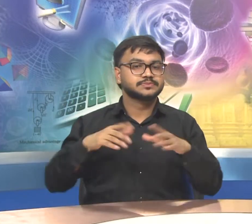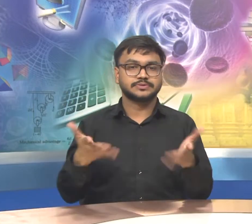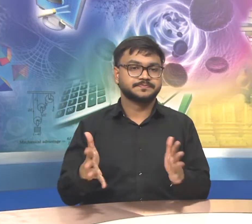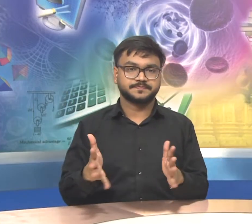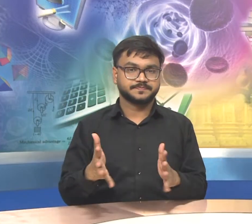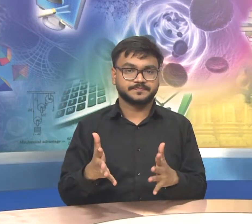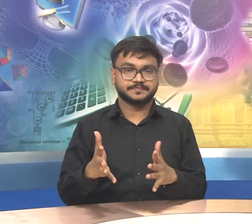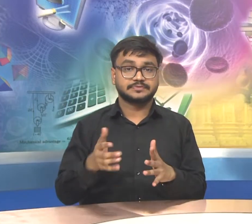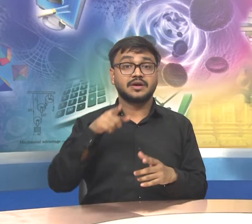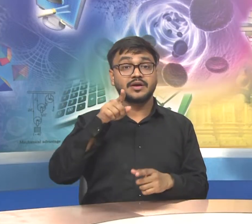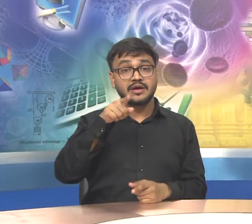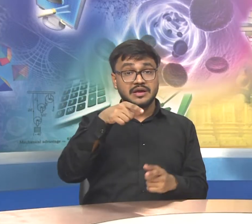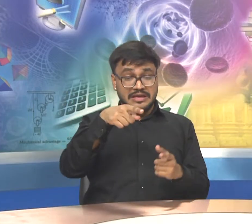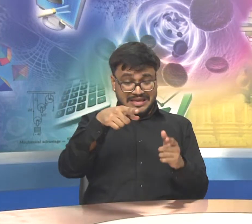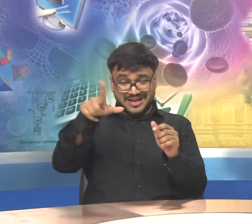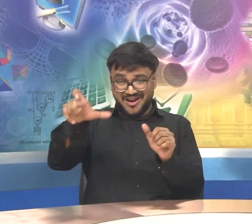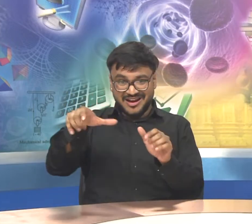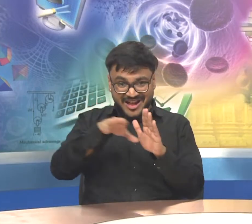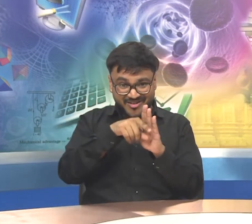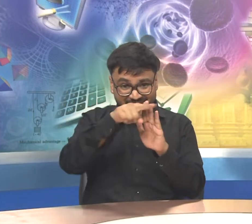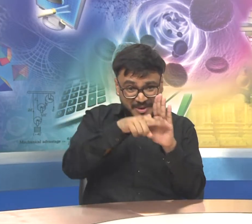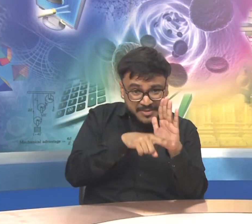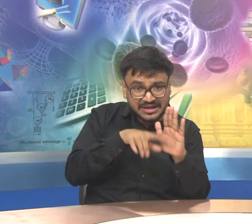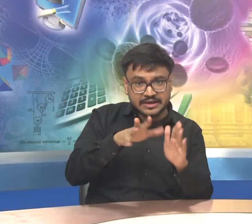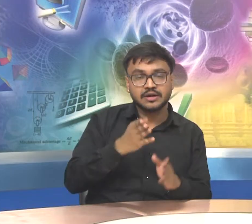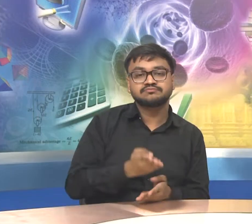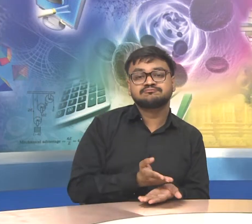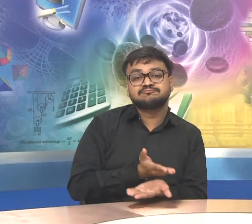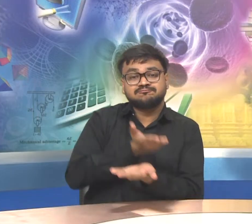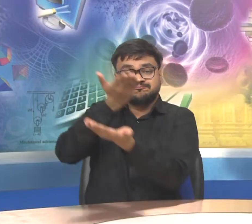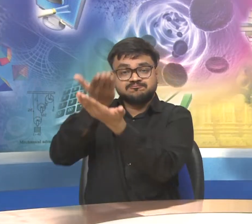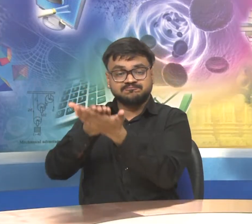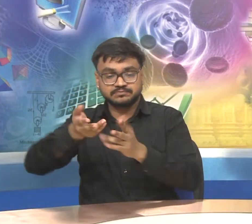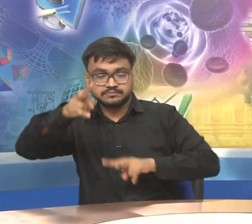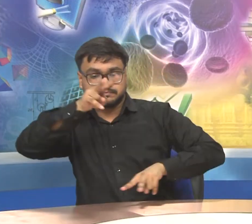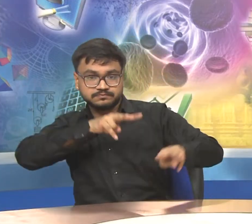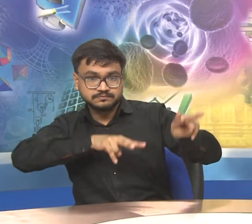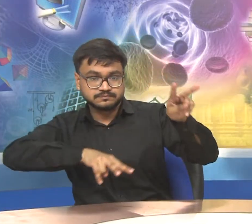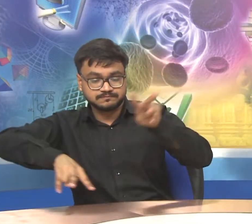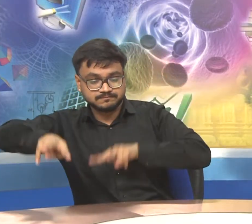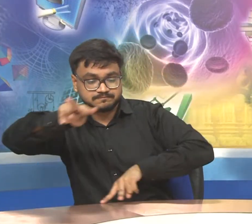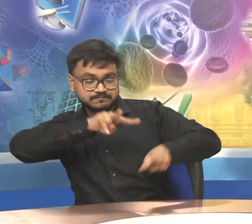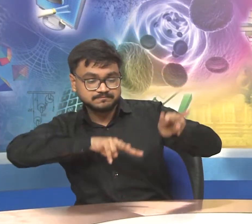but the Supreme Court is not bound to give advice. In case